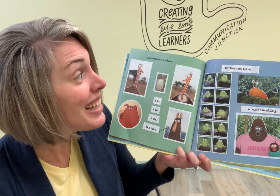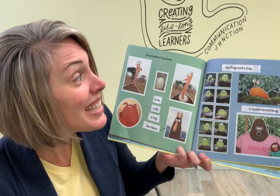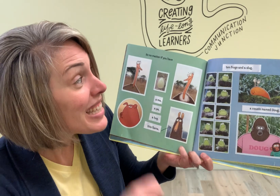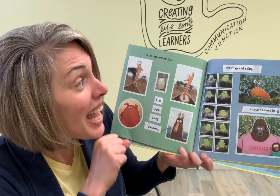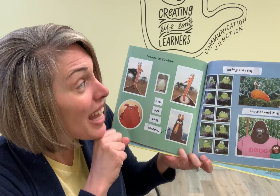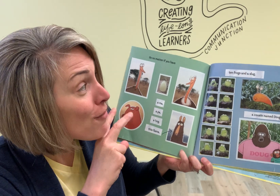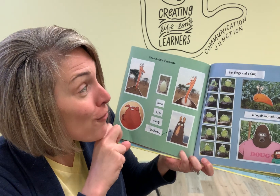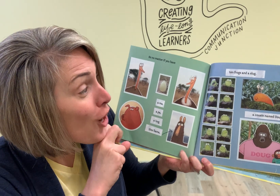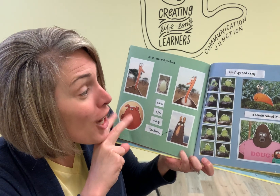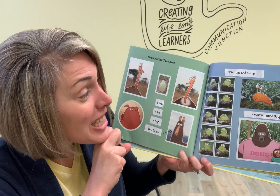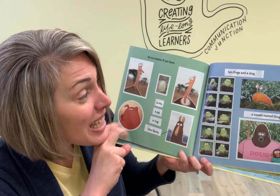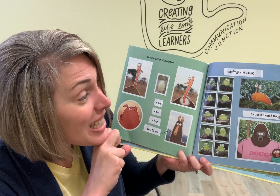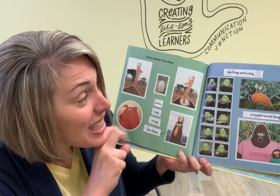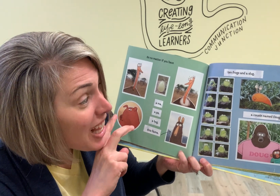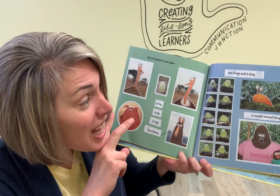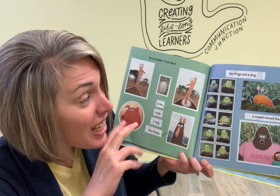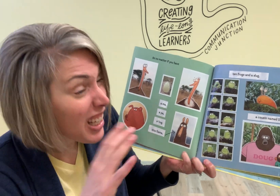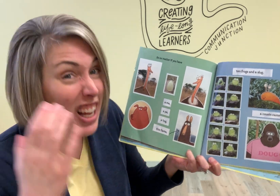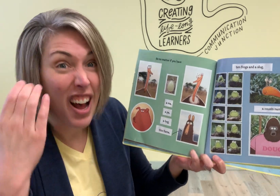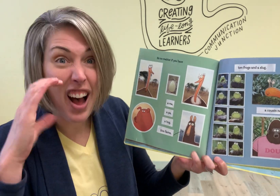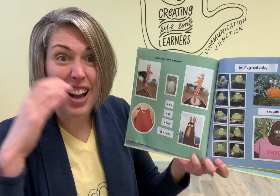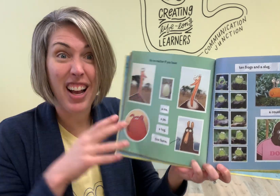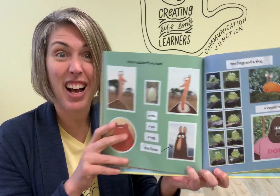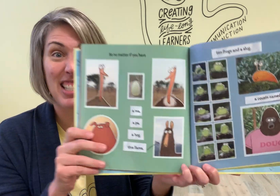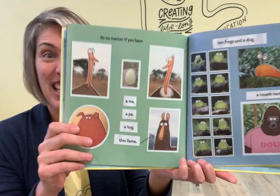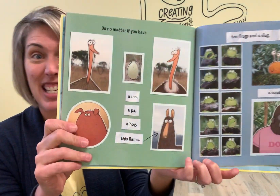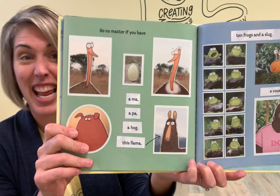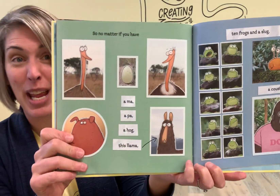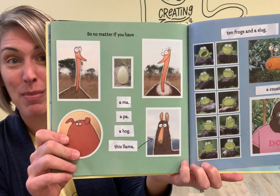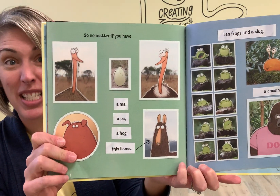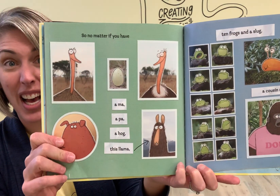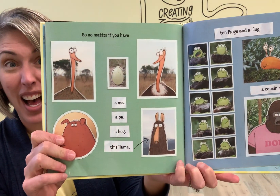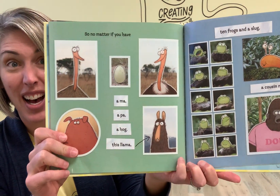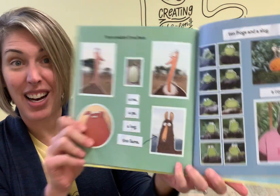10 frogs and a slug, a cousin named Doug,